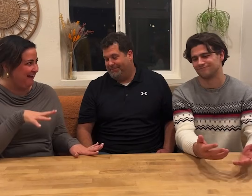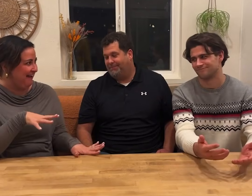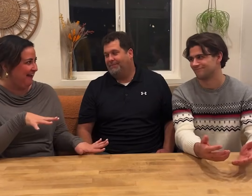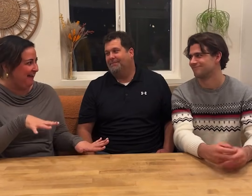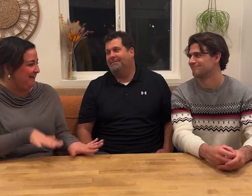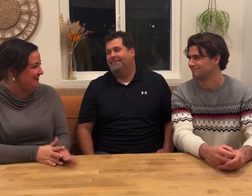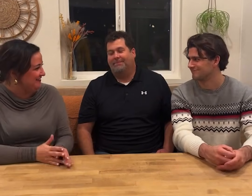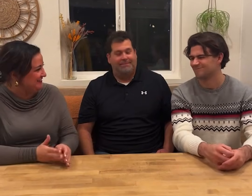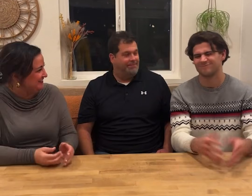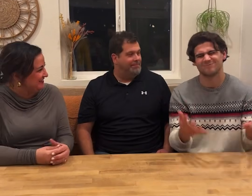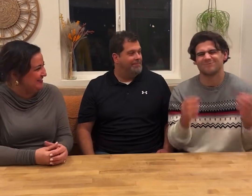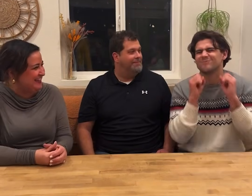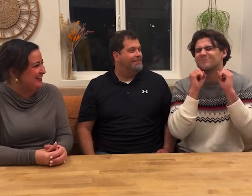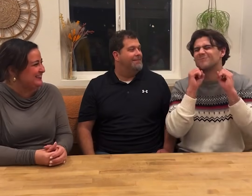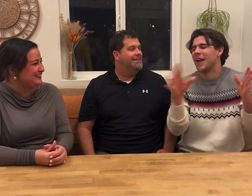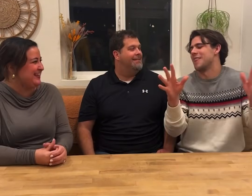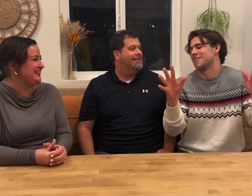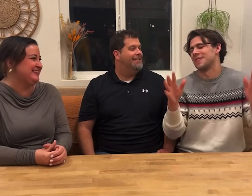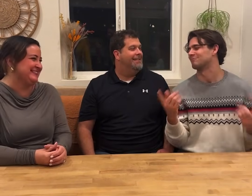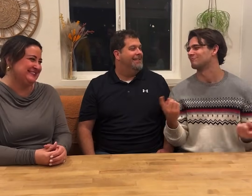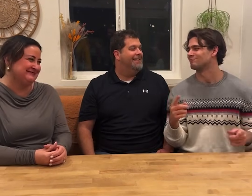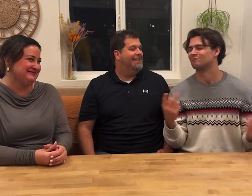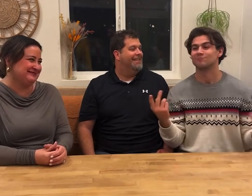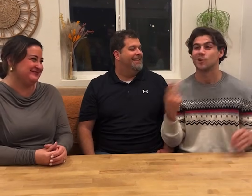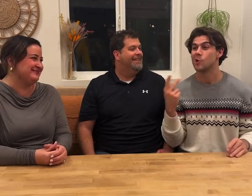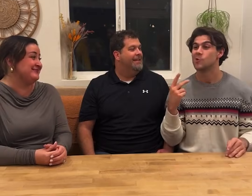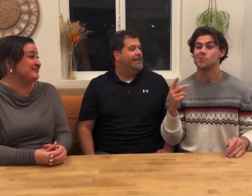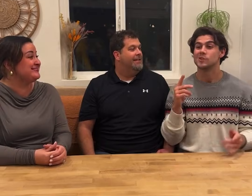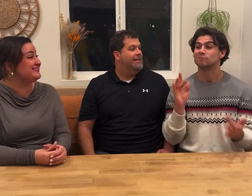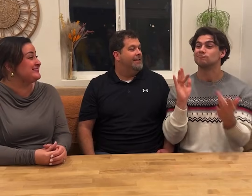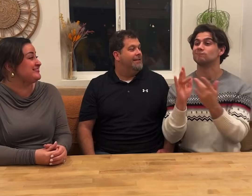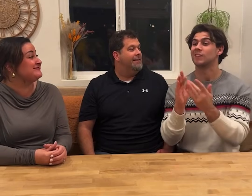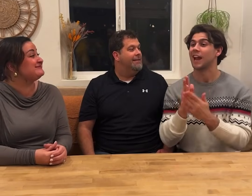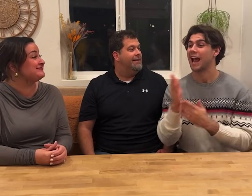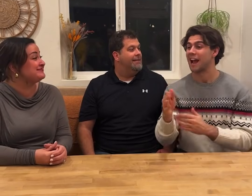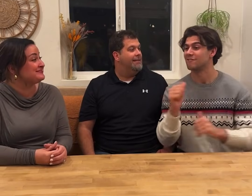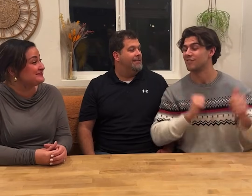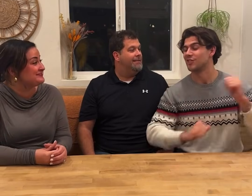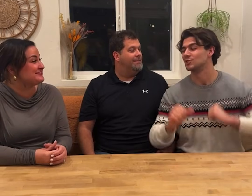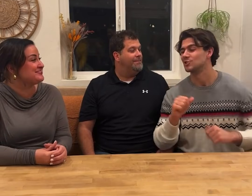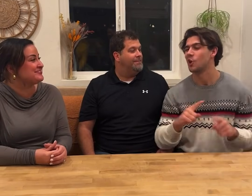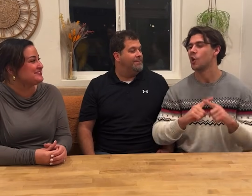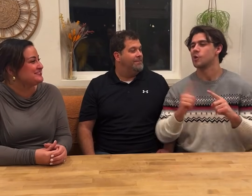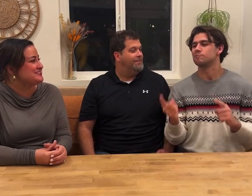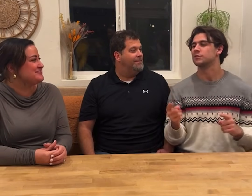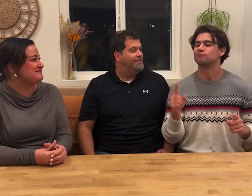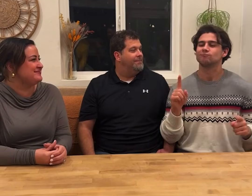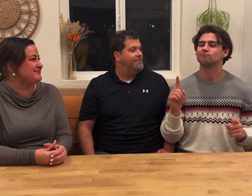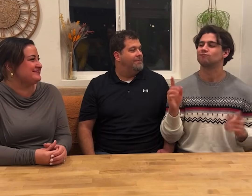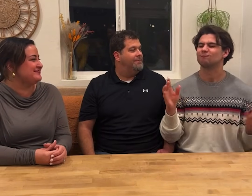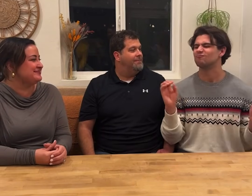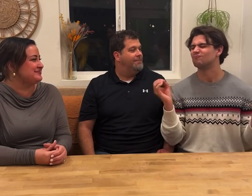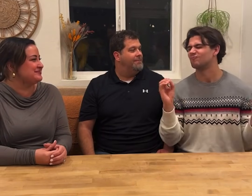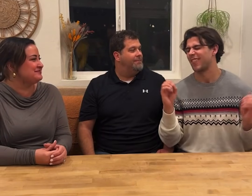girl. I mean, nothing. Yeah, nothing to report there. We reached out after the show, but